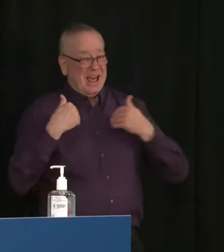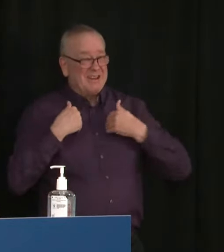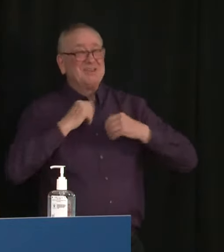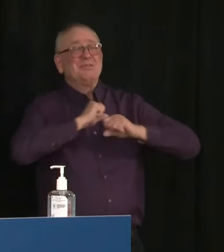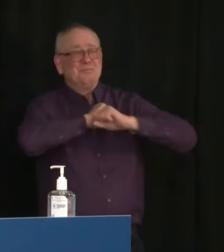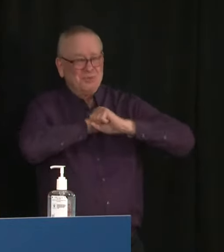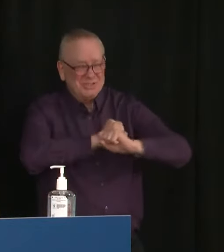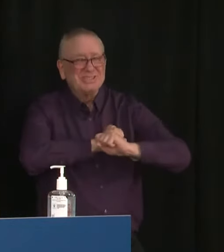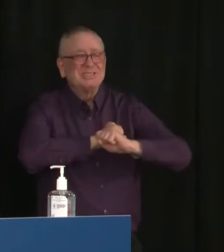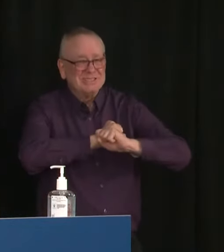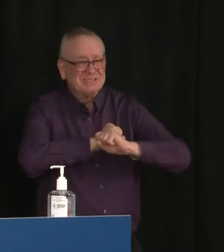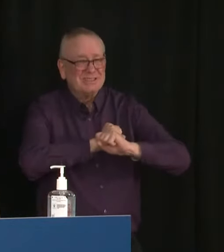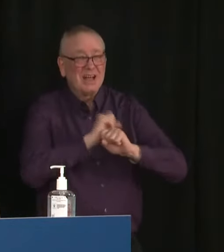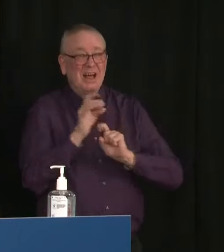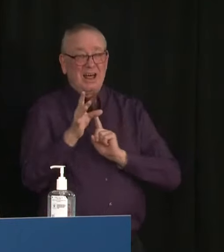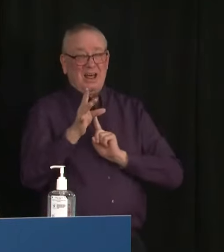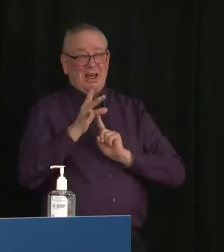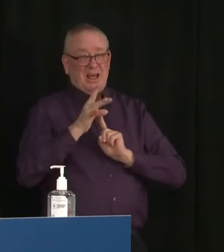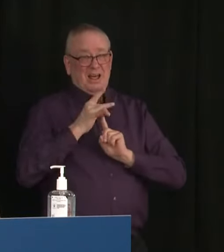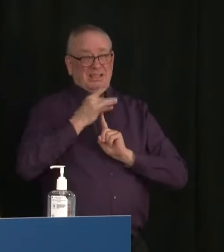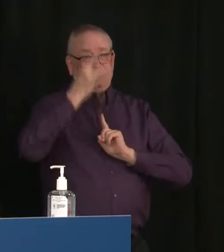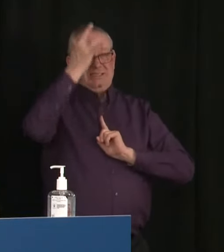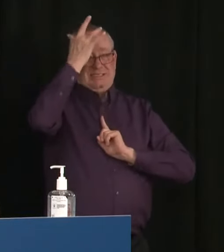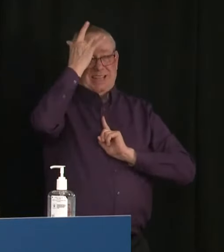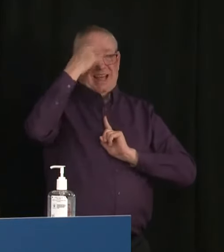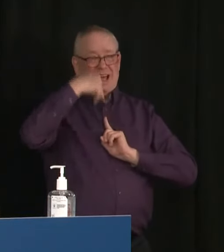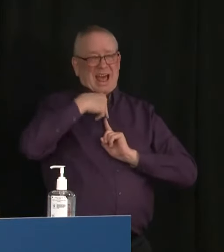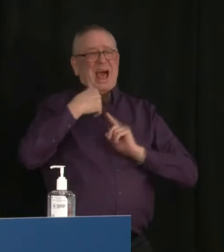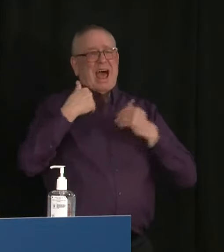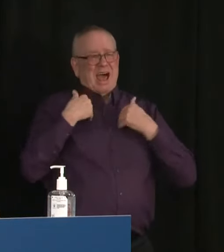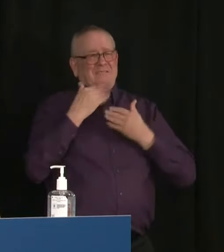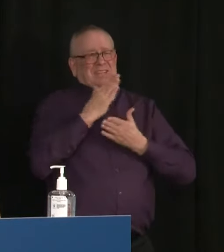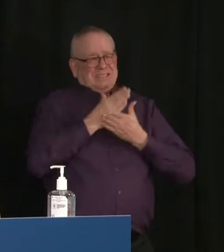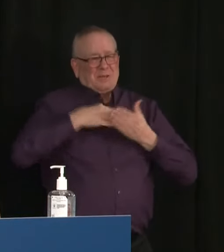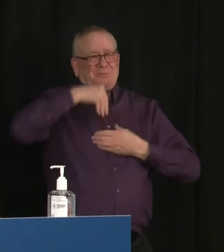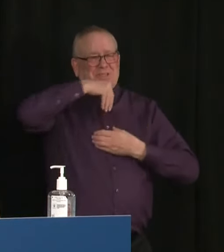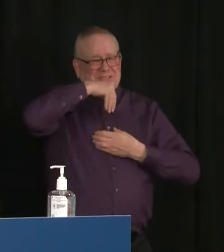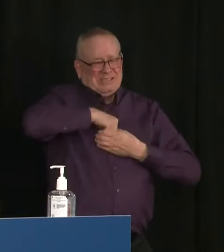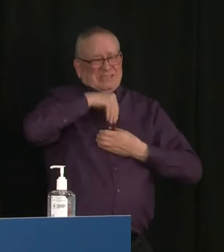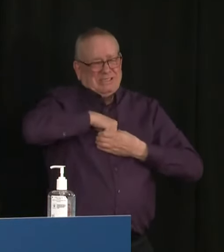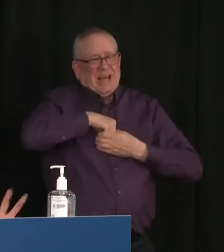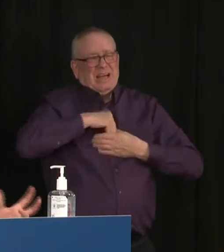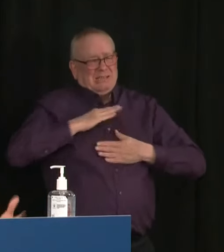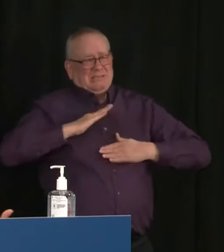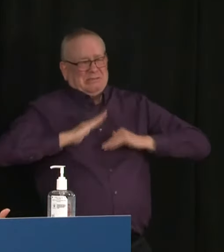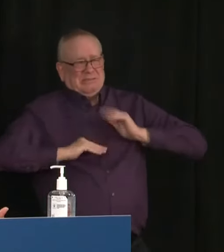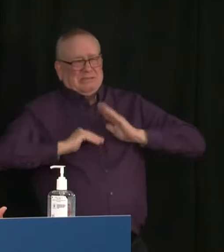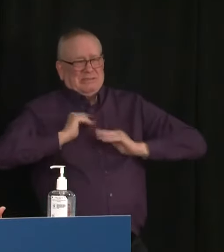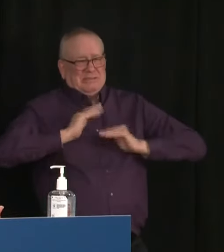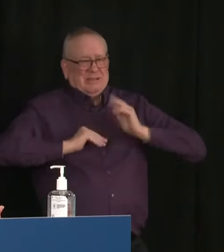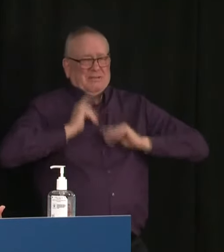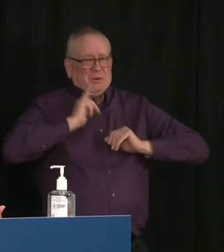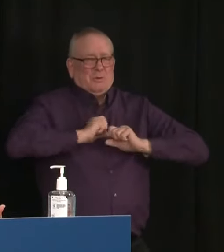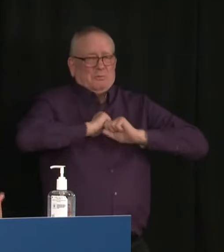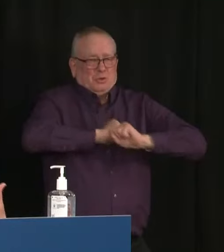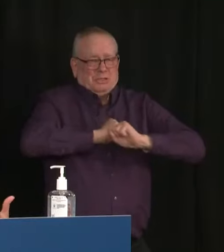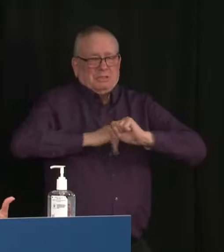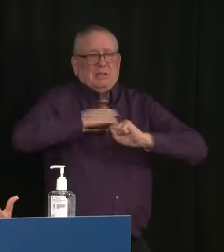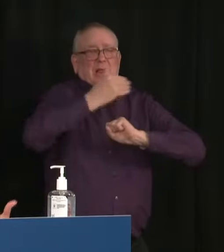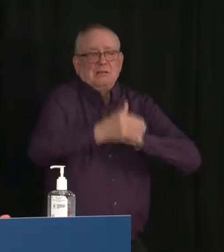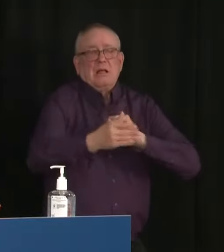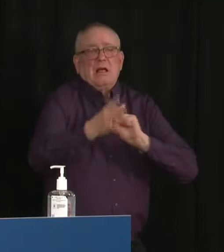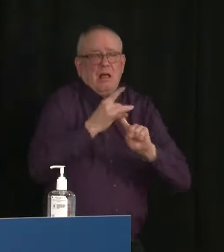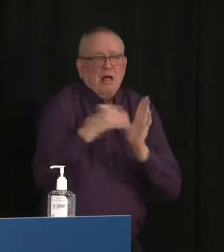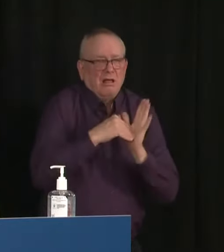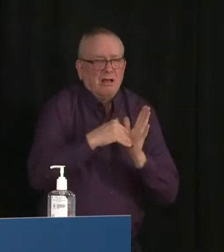to vaccine. However, again, it has been a part of my advice that we need to consider both of those things, because we